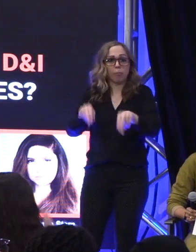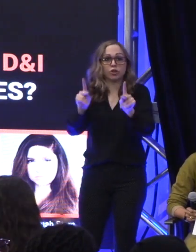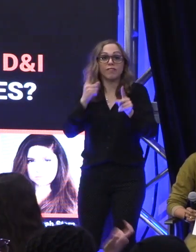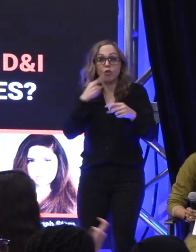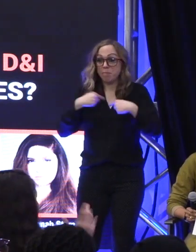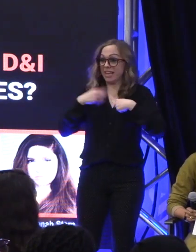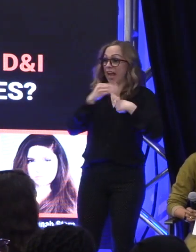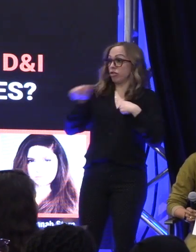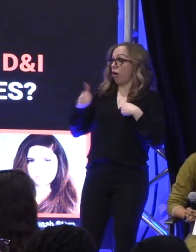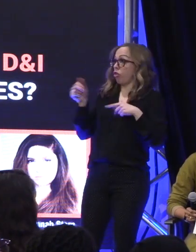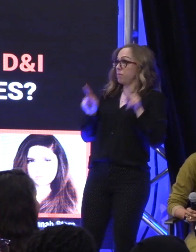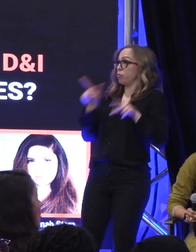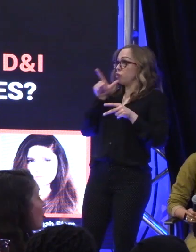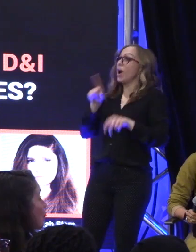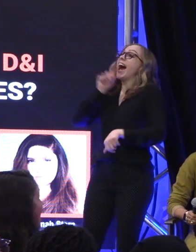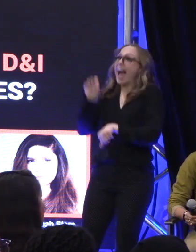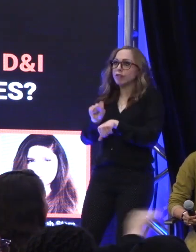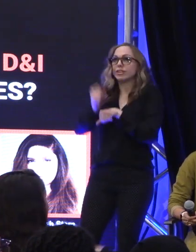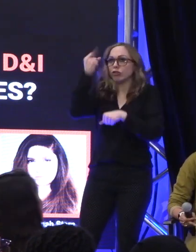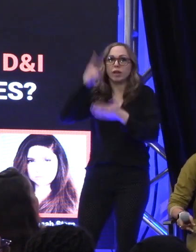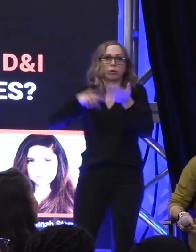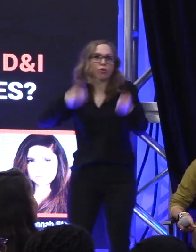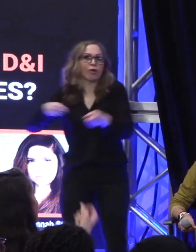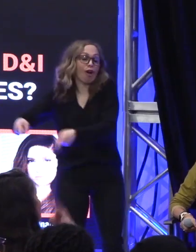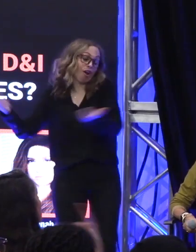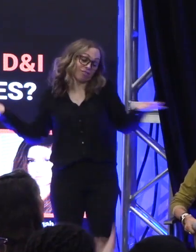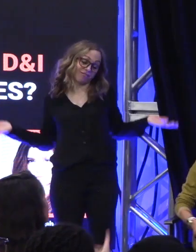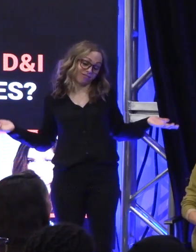opportunity for me and the rest of us who actually understand what's going on.